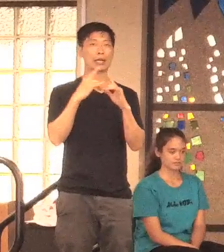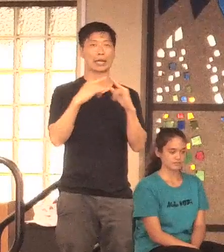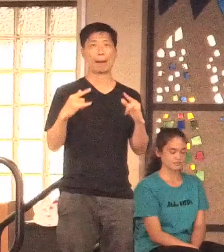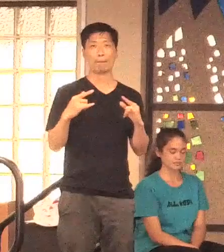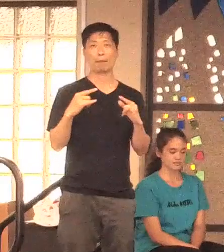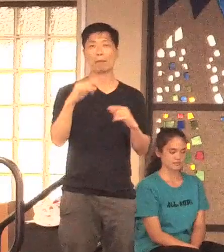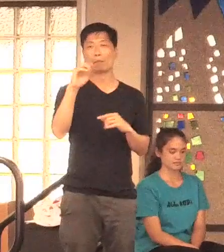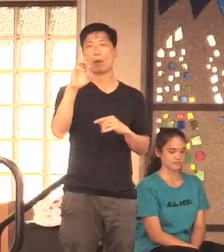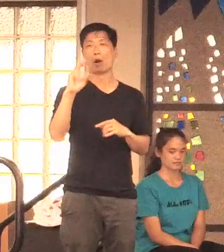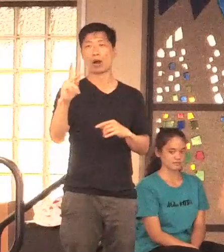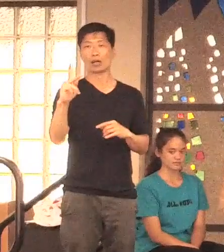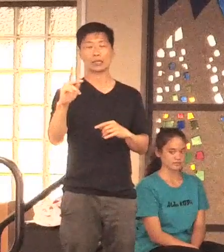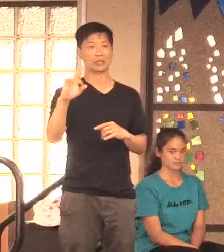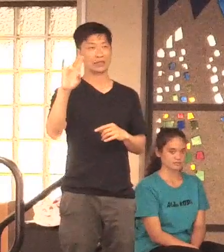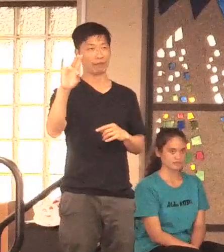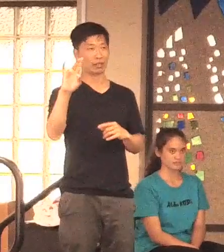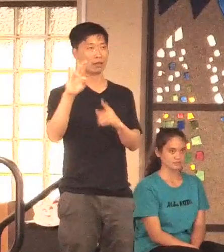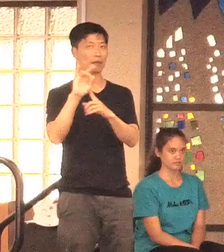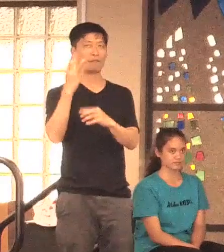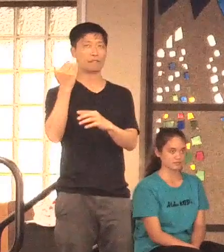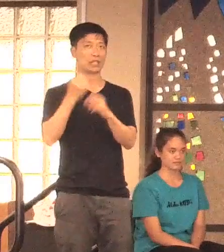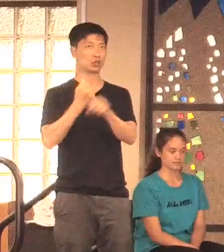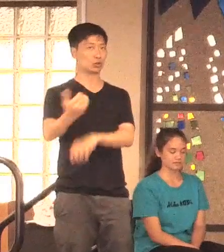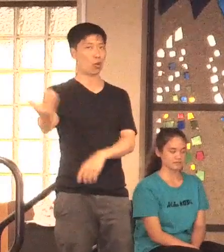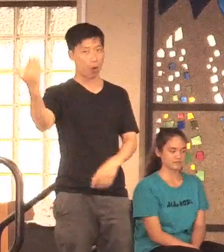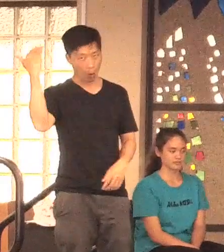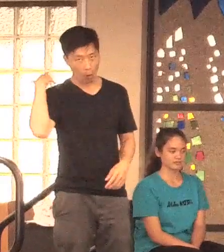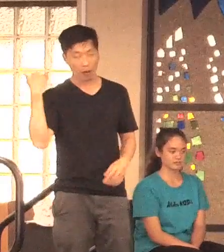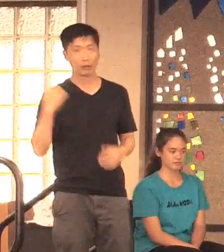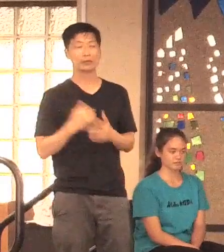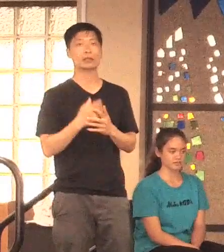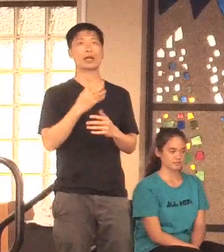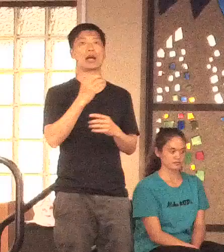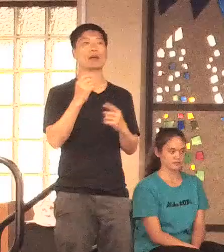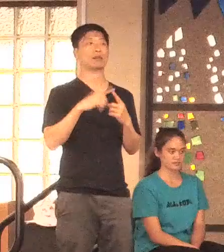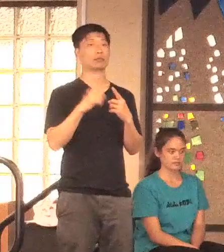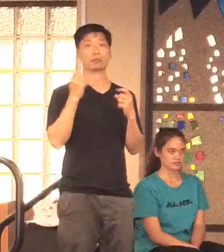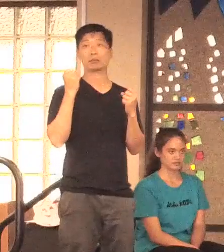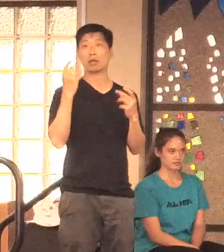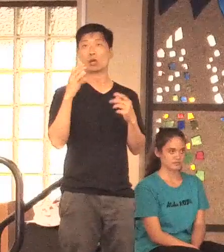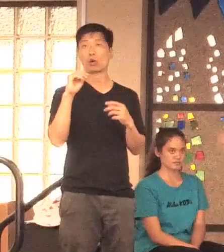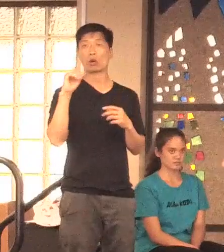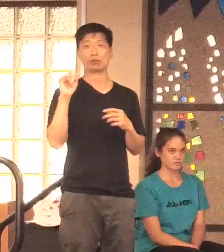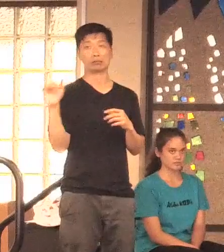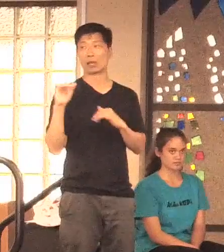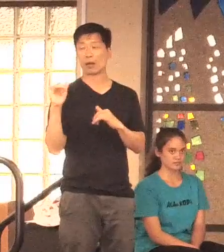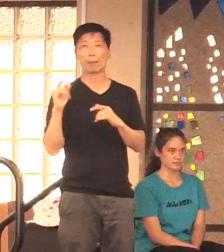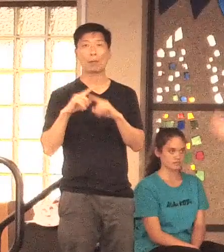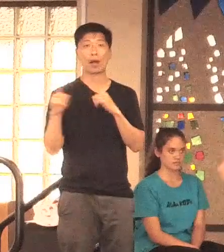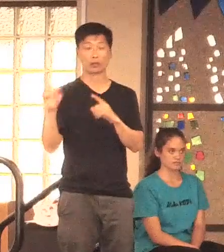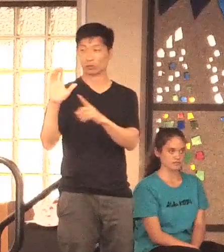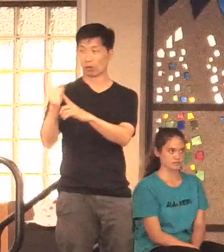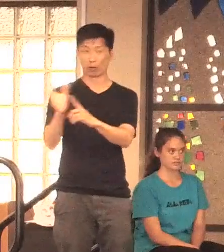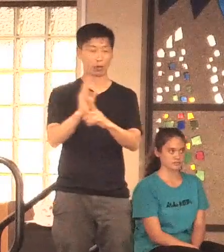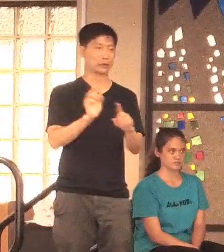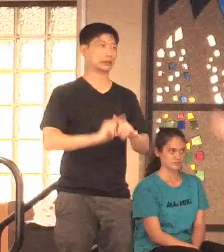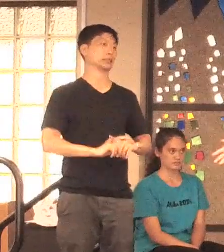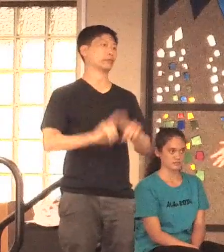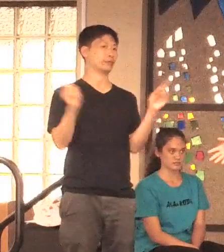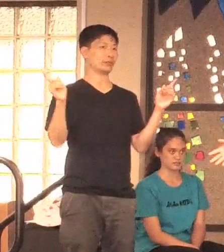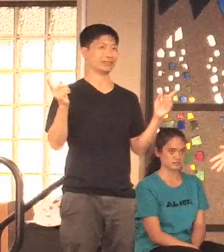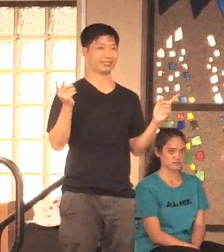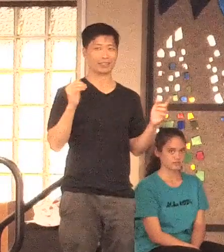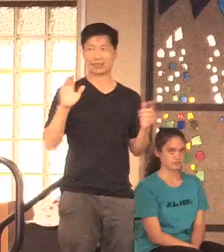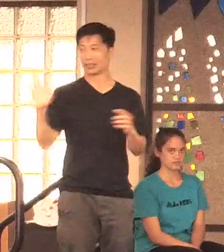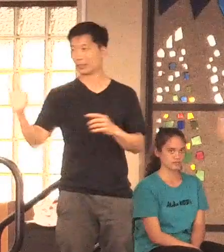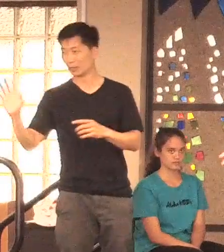And that was about 15 years ago. And even though their code is just like us, culturally it's both very